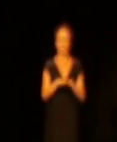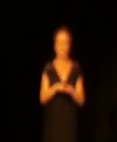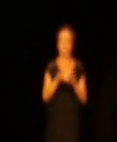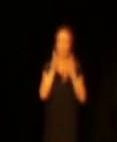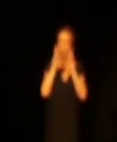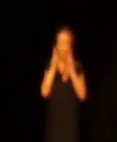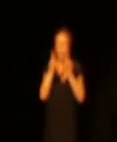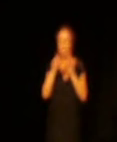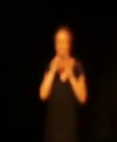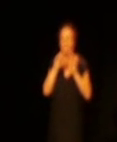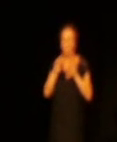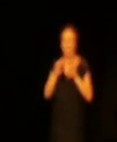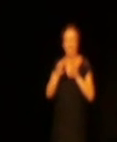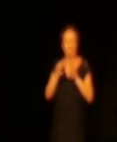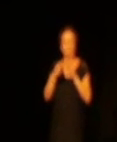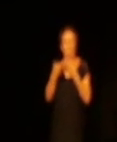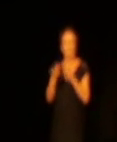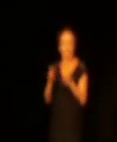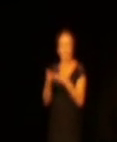lines. The Tories